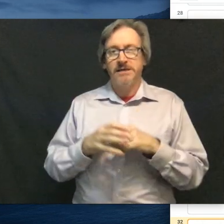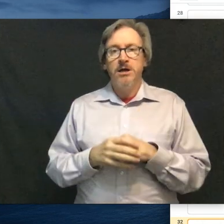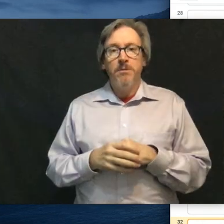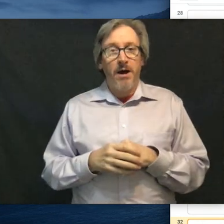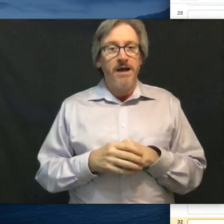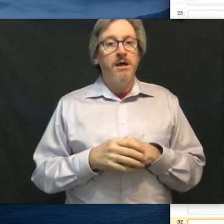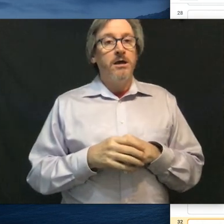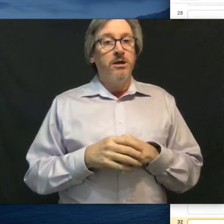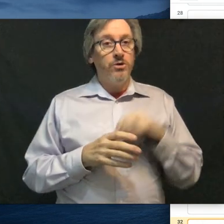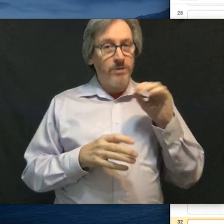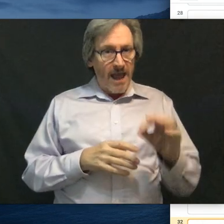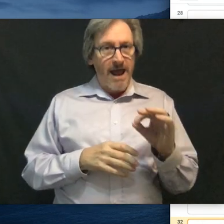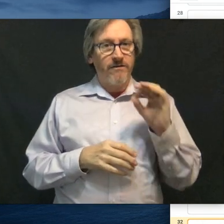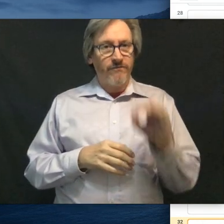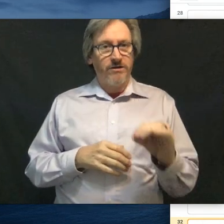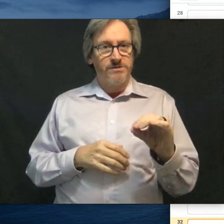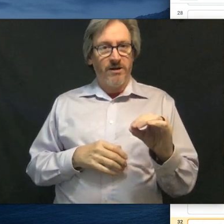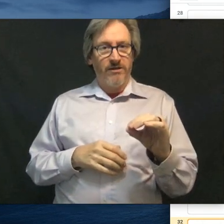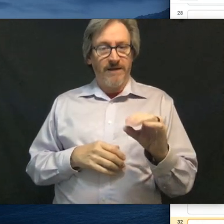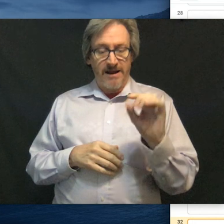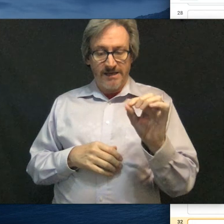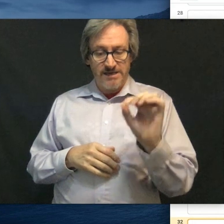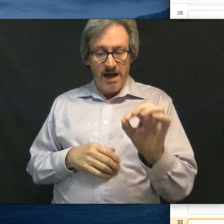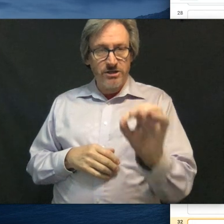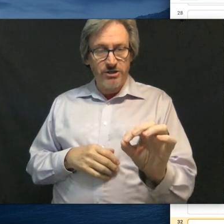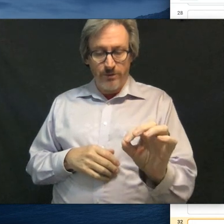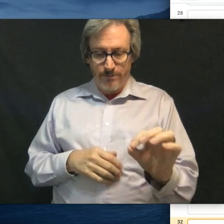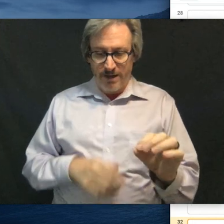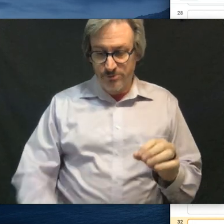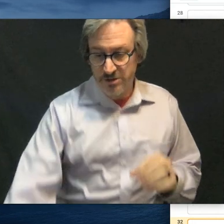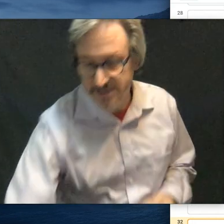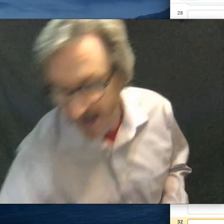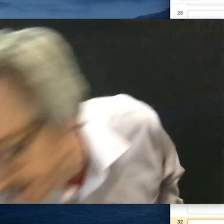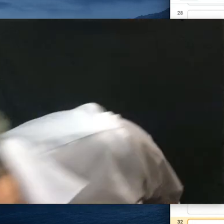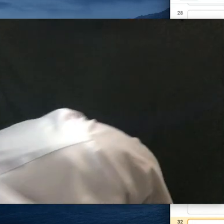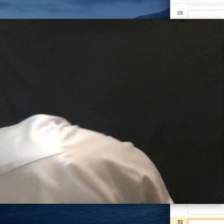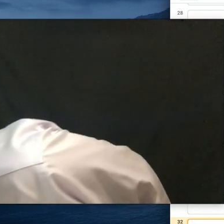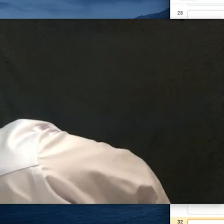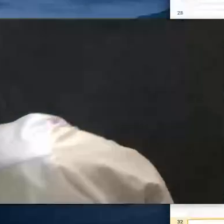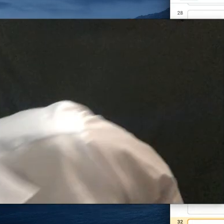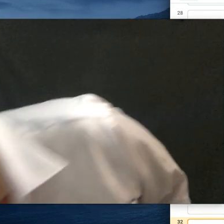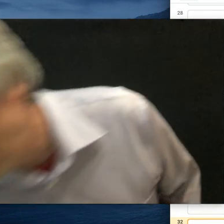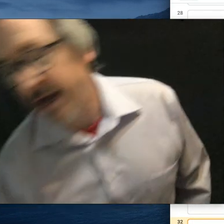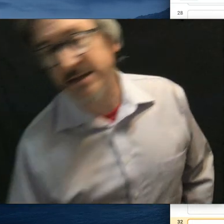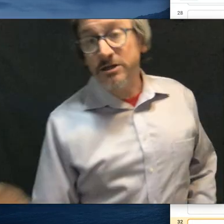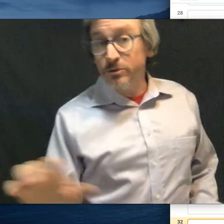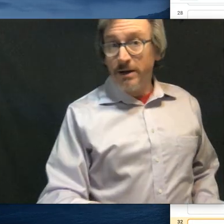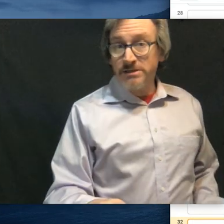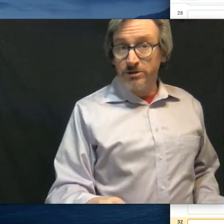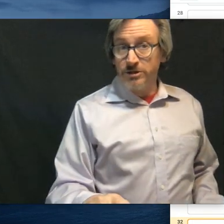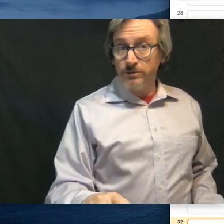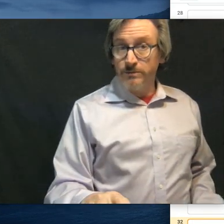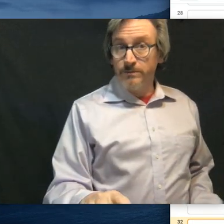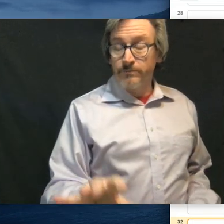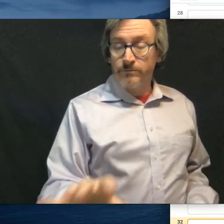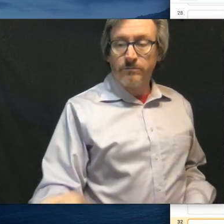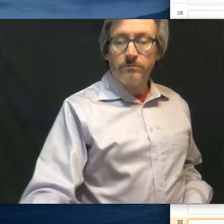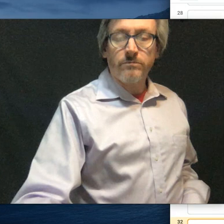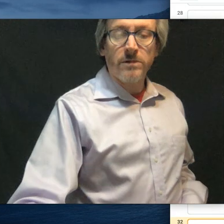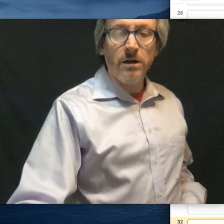realize. But you can fingerspell that. And it's not too impossible. Stay down. It's not too impossible to do.